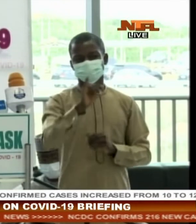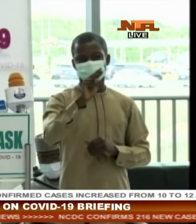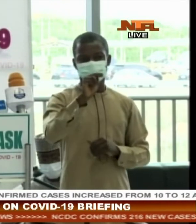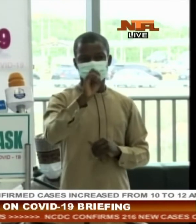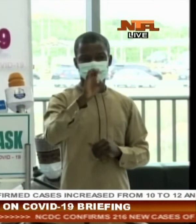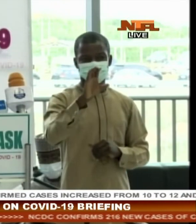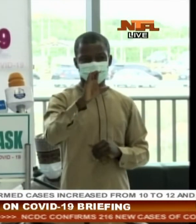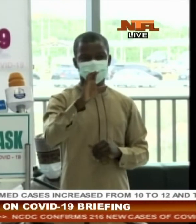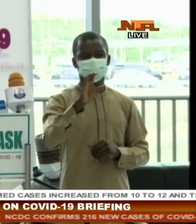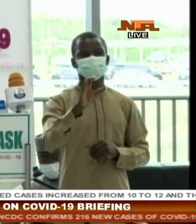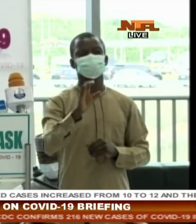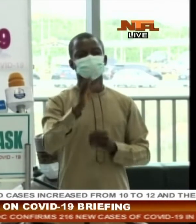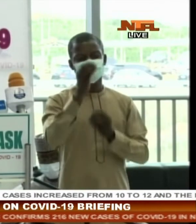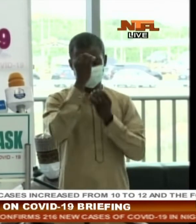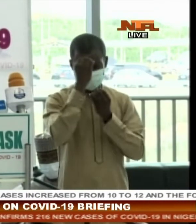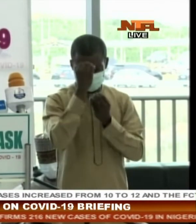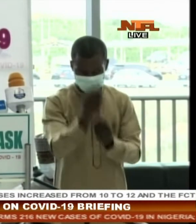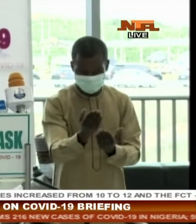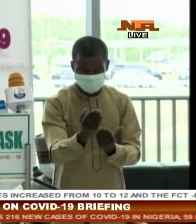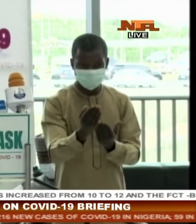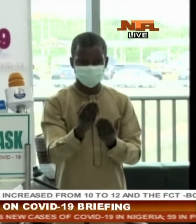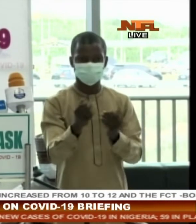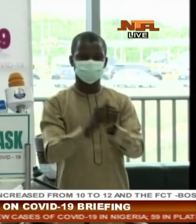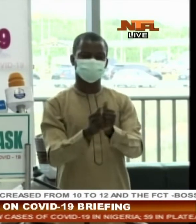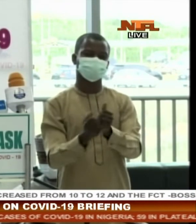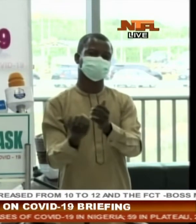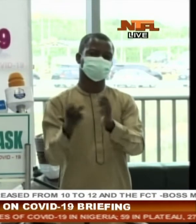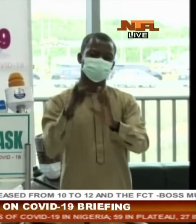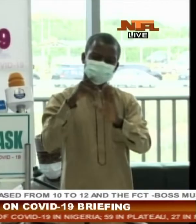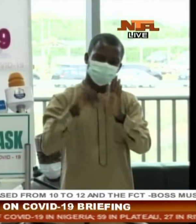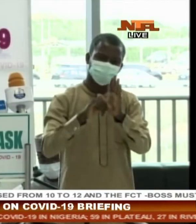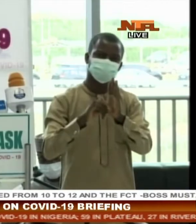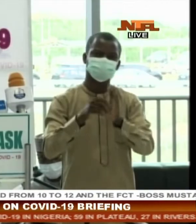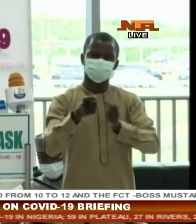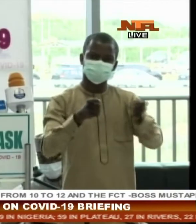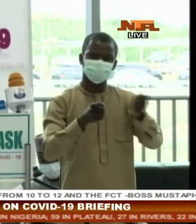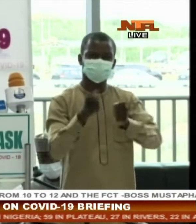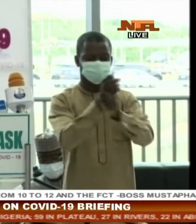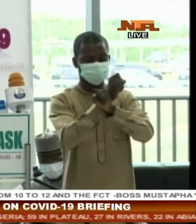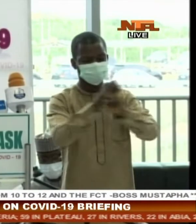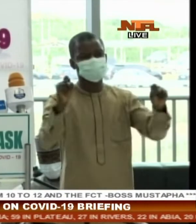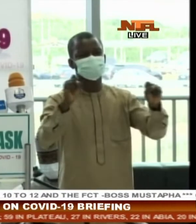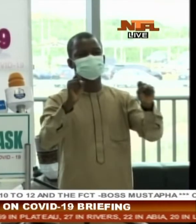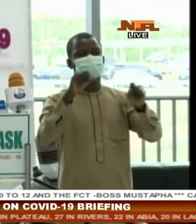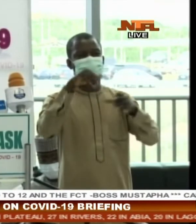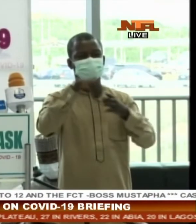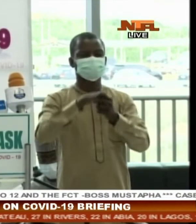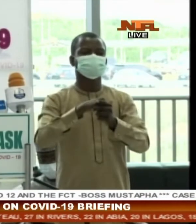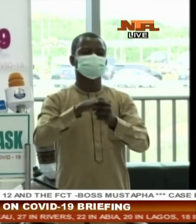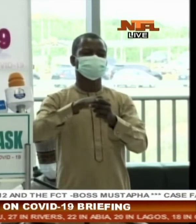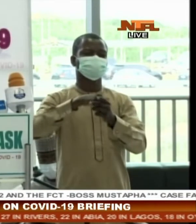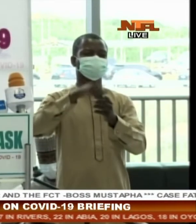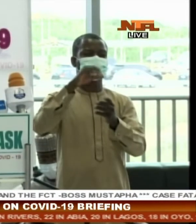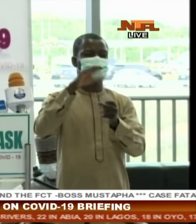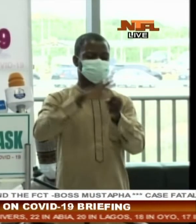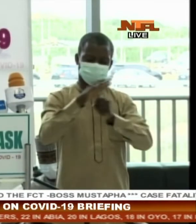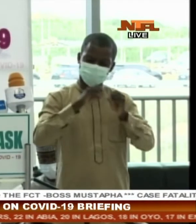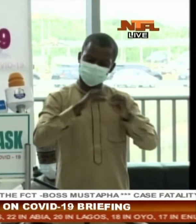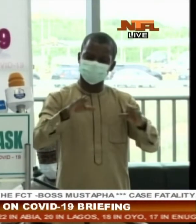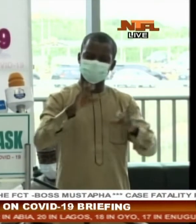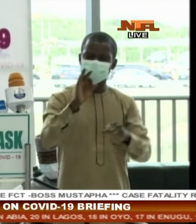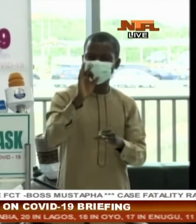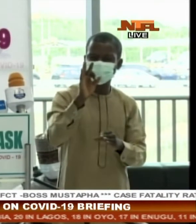ensure compliance with the publicized policy on conducting safe elections in the context of COVID-19, in particular